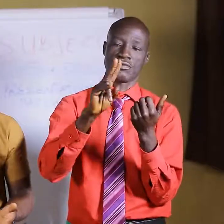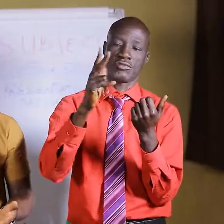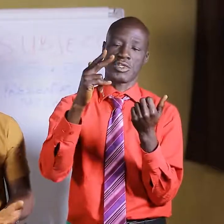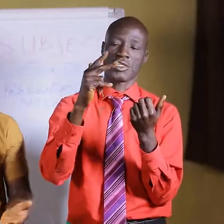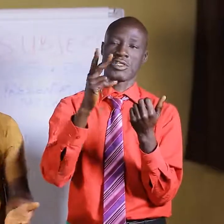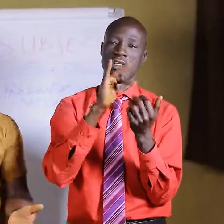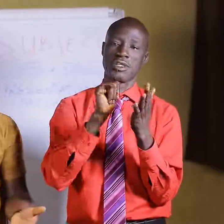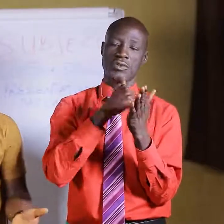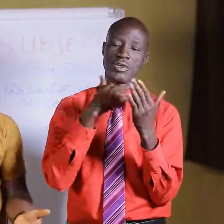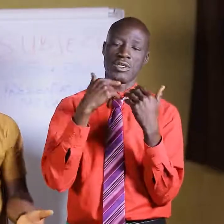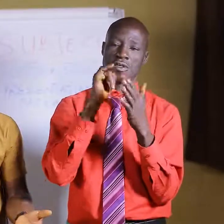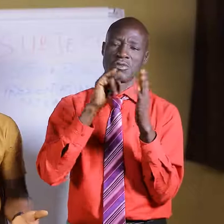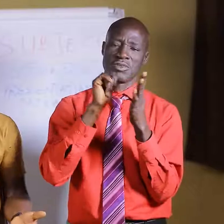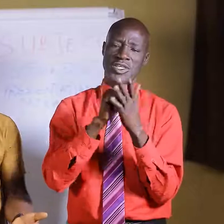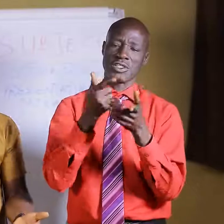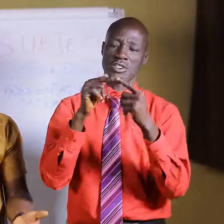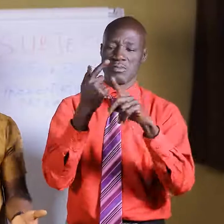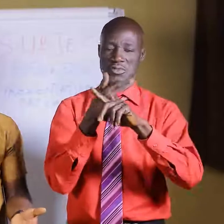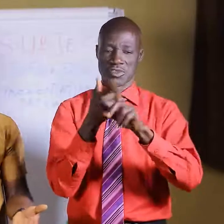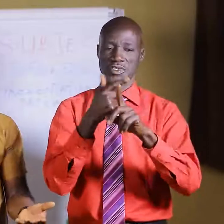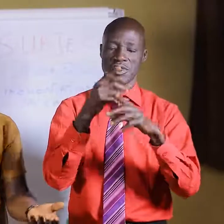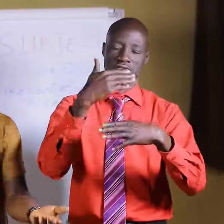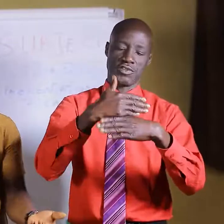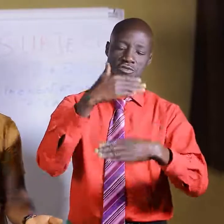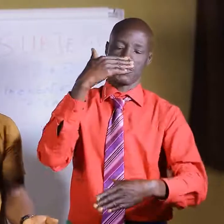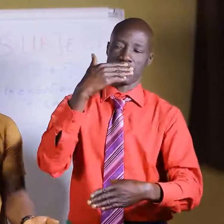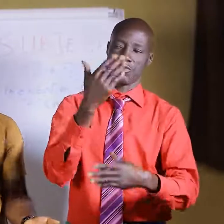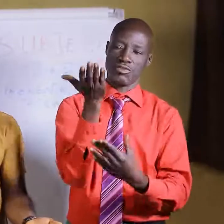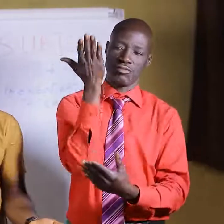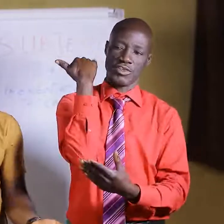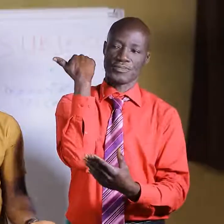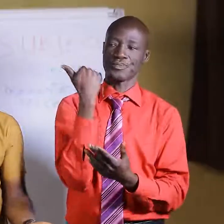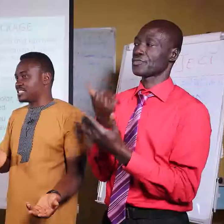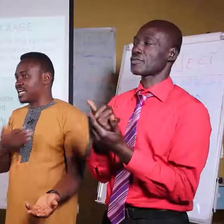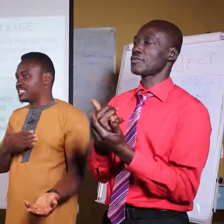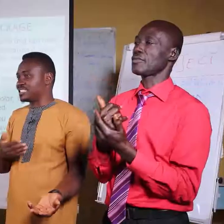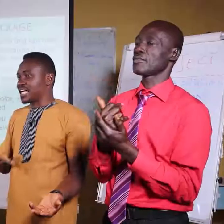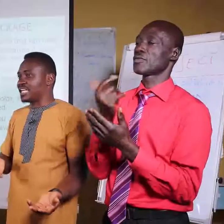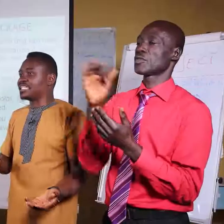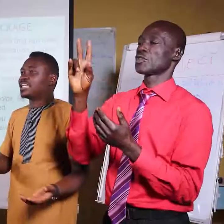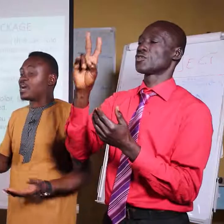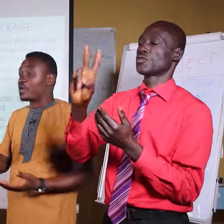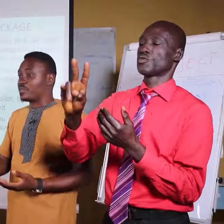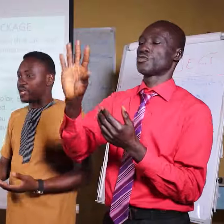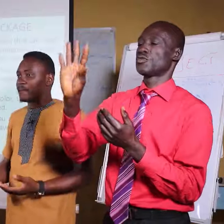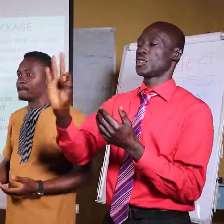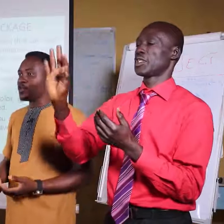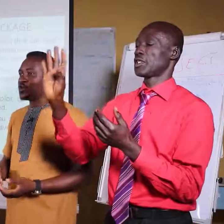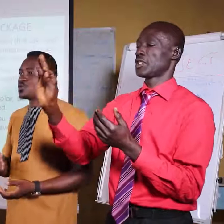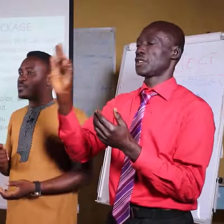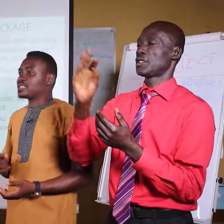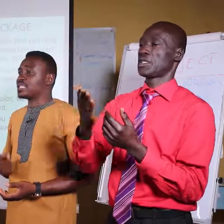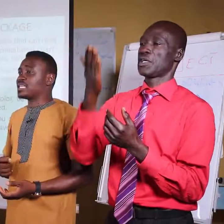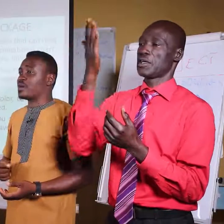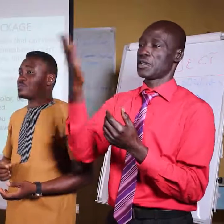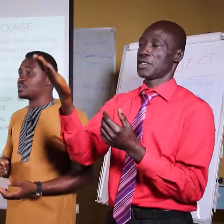have those ones that came differently far back as 2099, and they are all there.